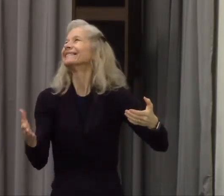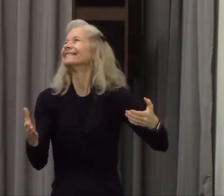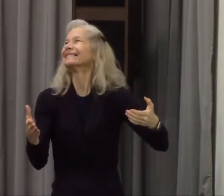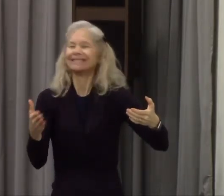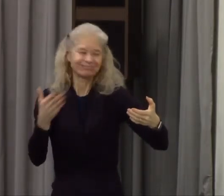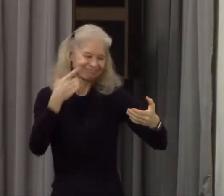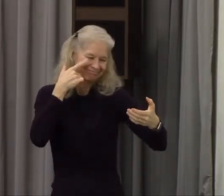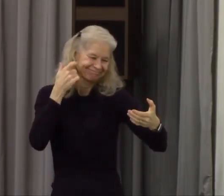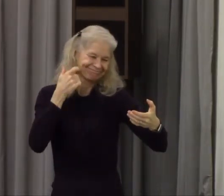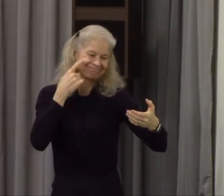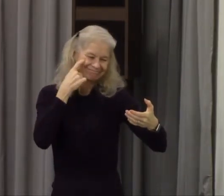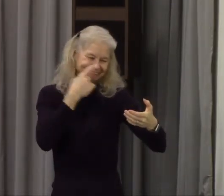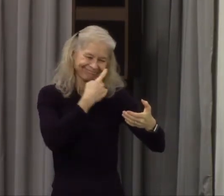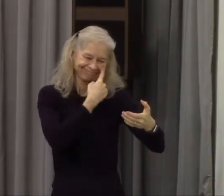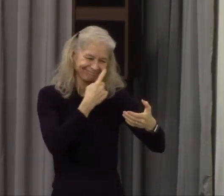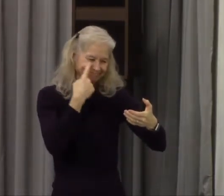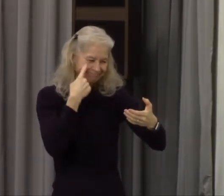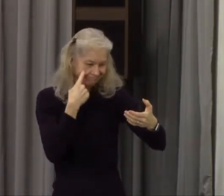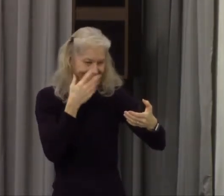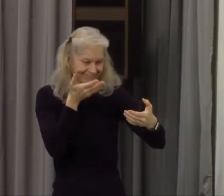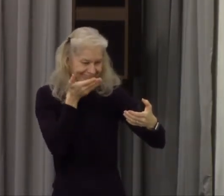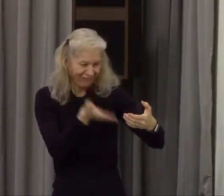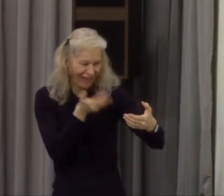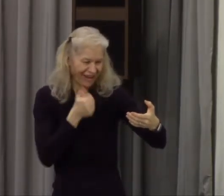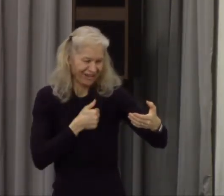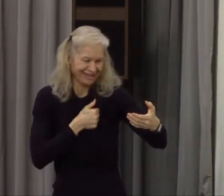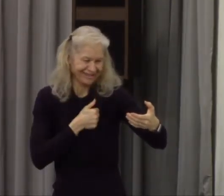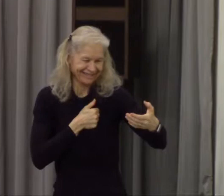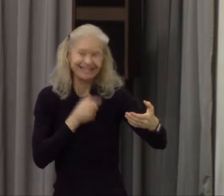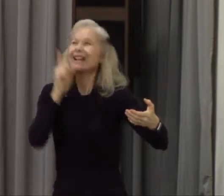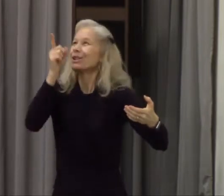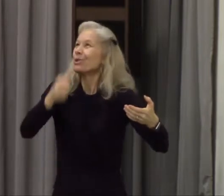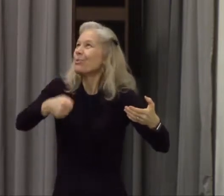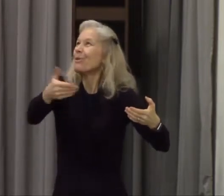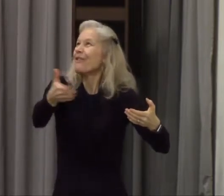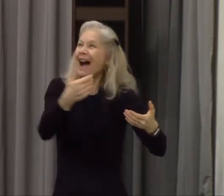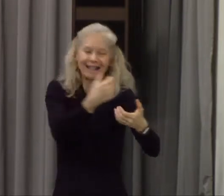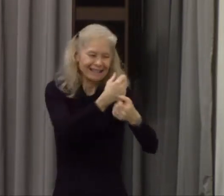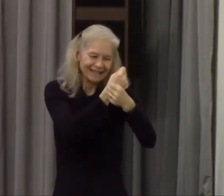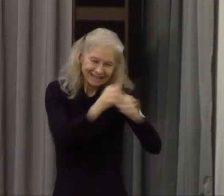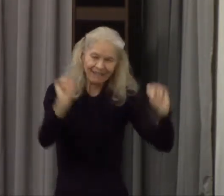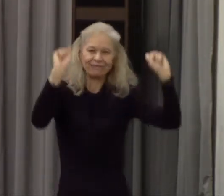thy salvation. I like that. Folks,